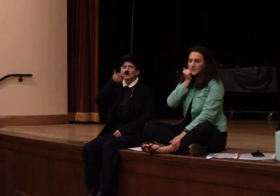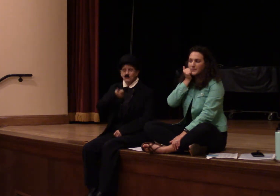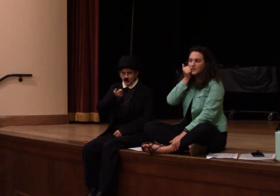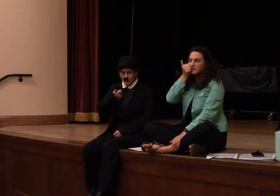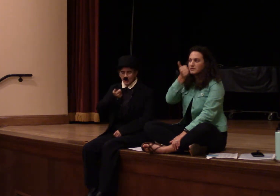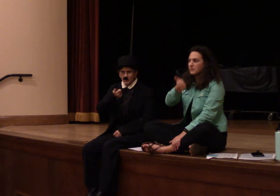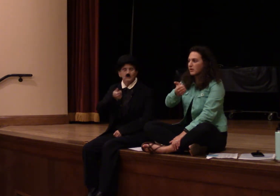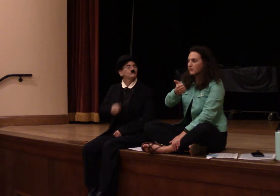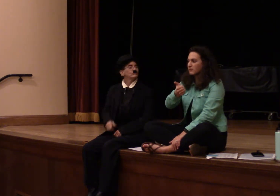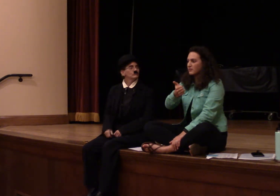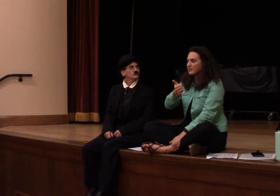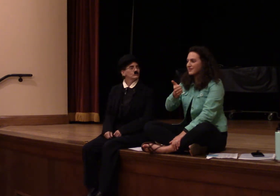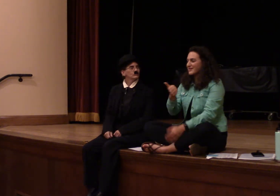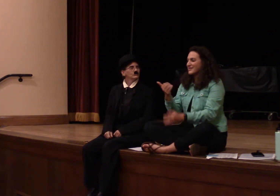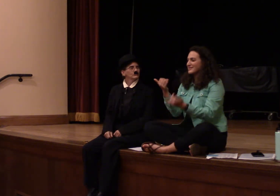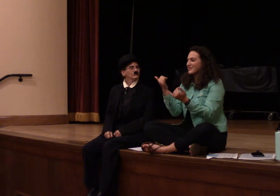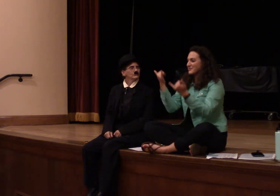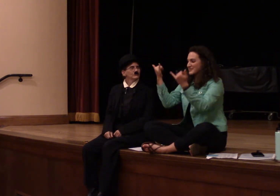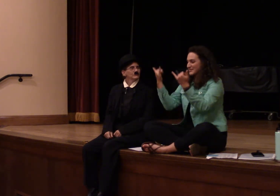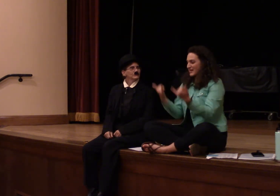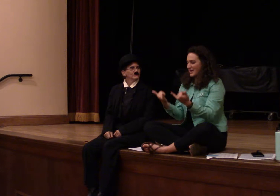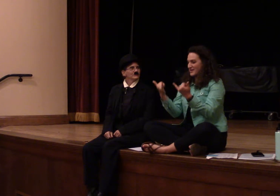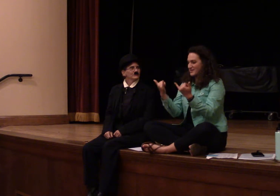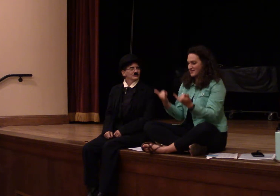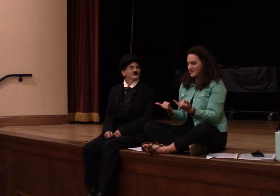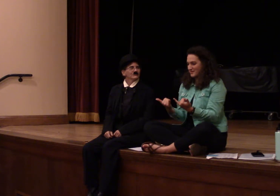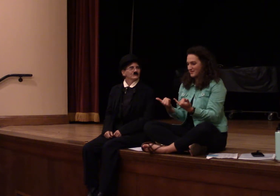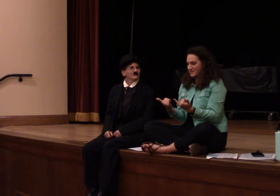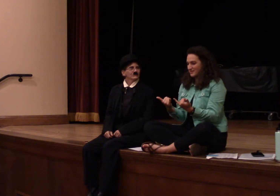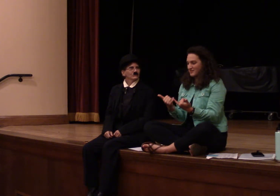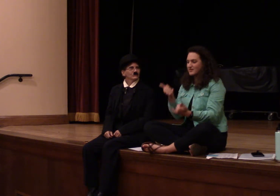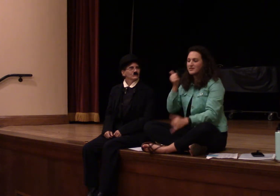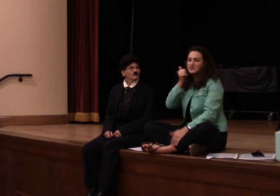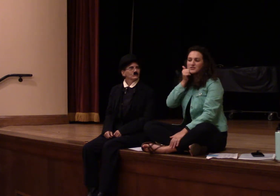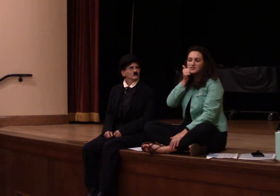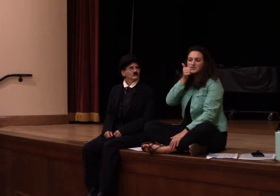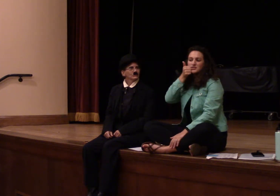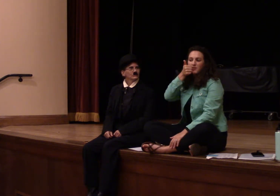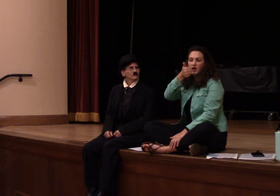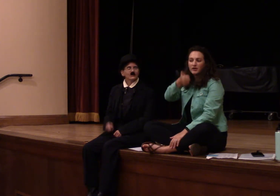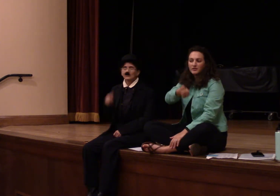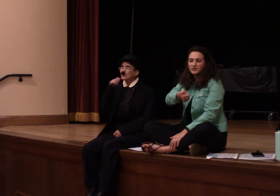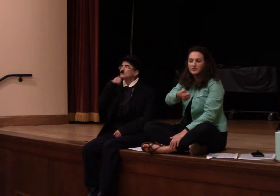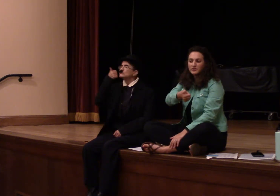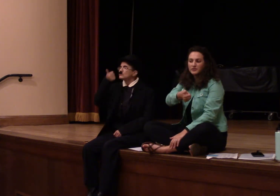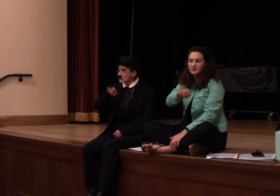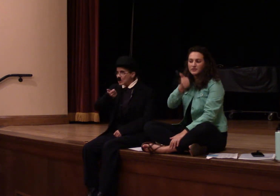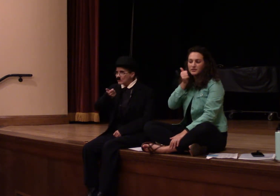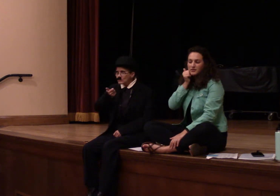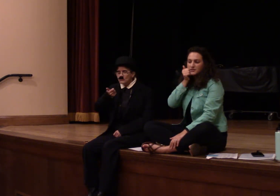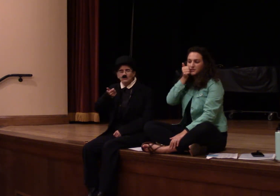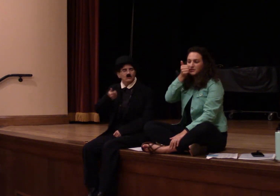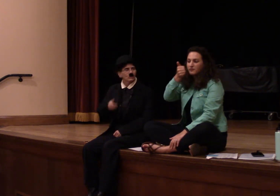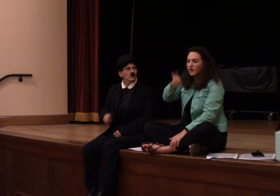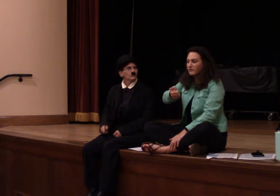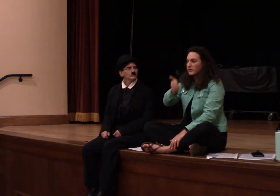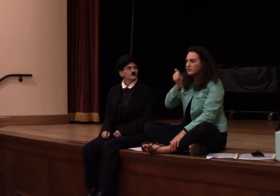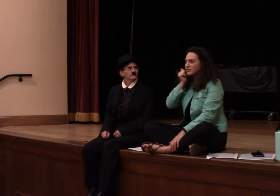Do today and tomorrow then? So today, Today. tomorrow. So it's in front of you because it